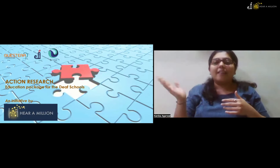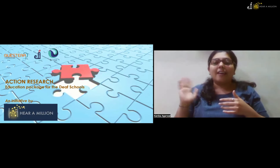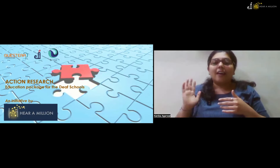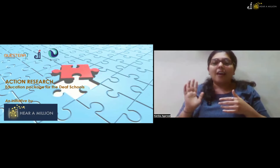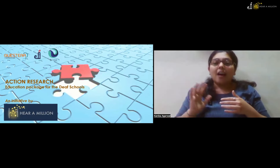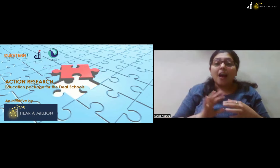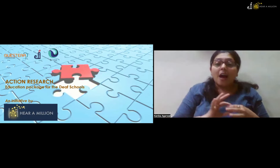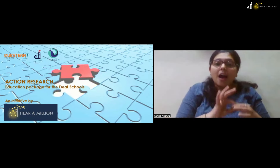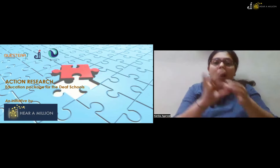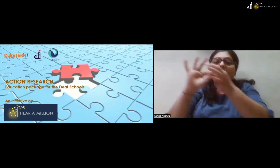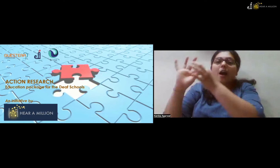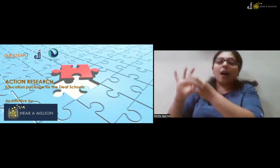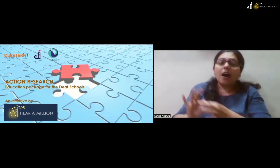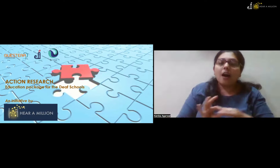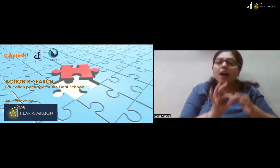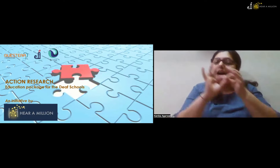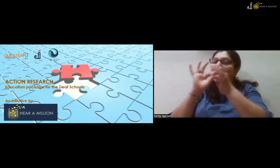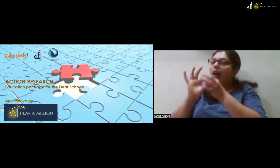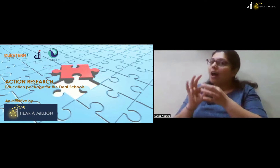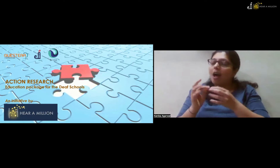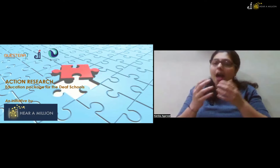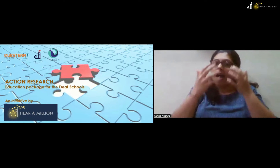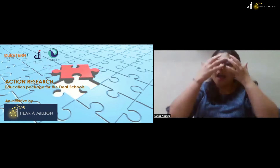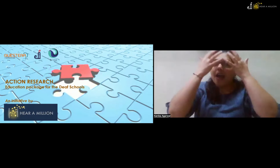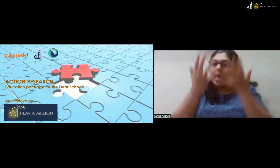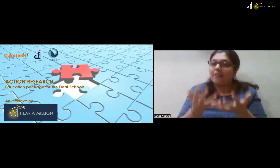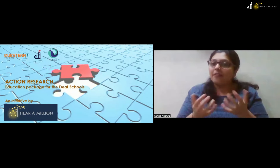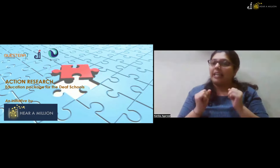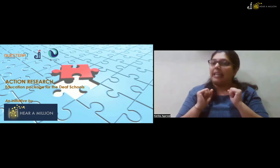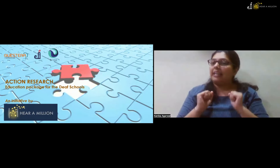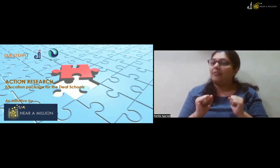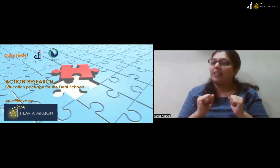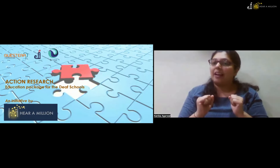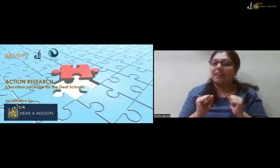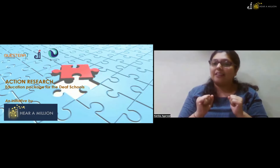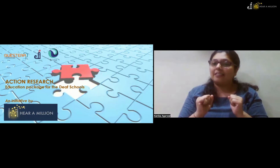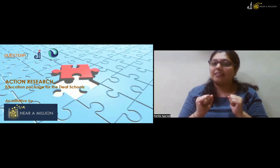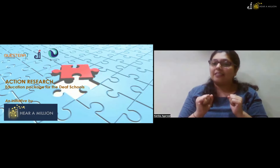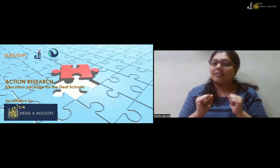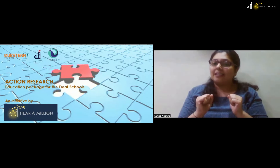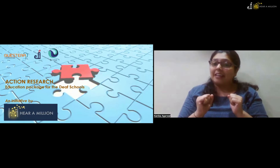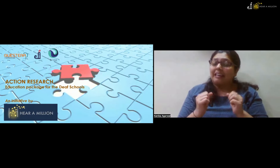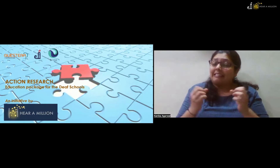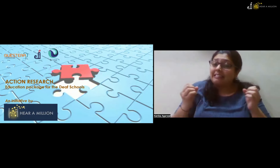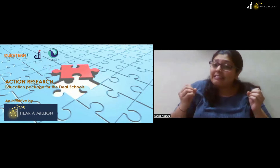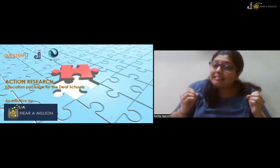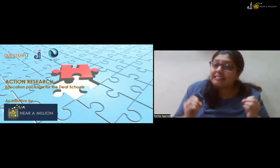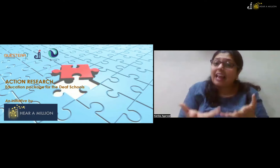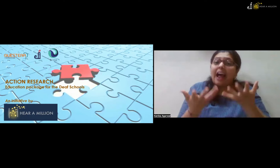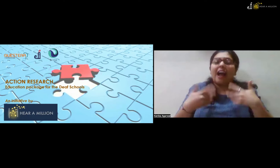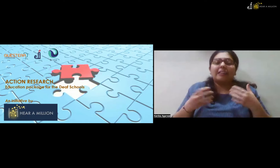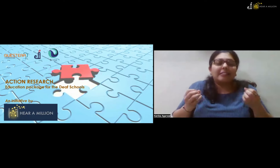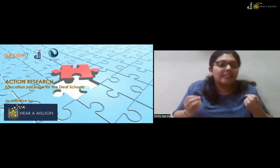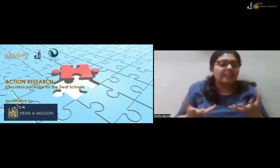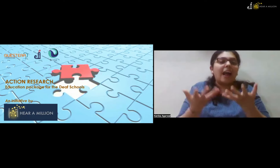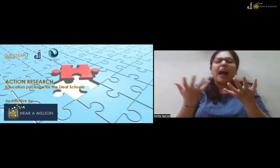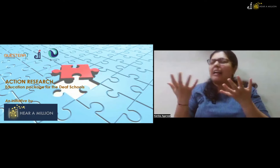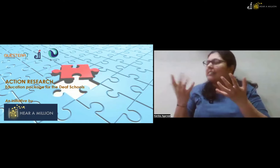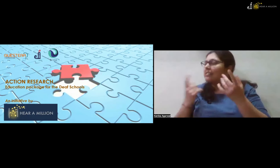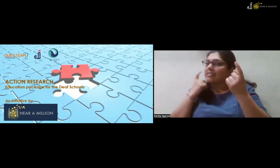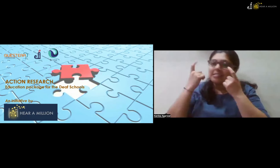roots, there's everywhere. Deaf people are everywhere. To connect all of us is going to be a